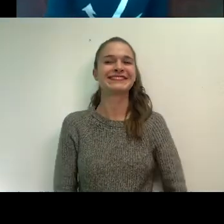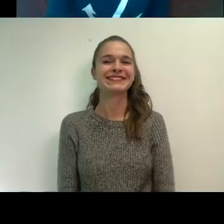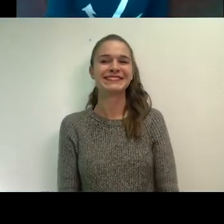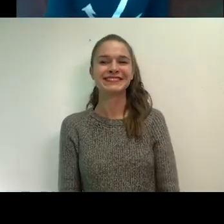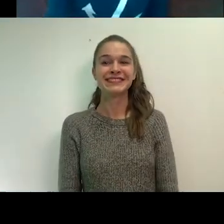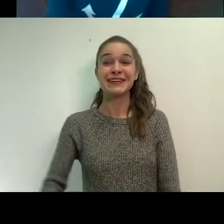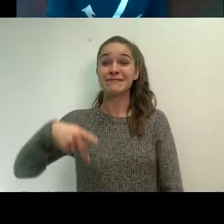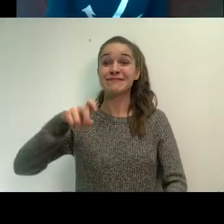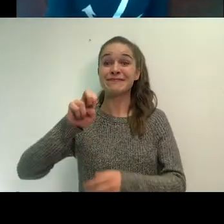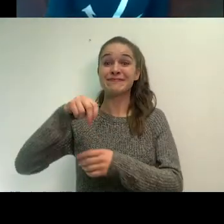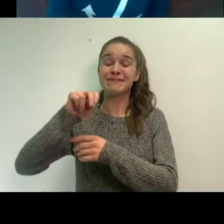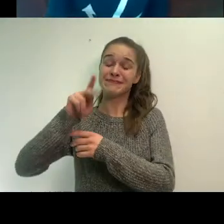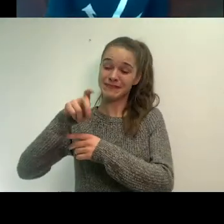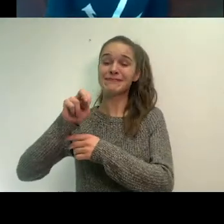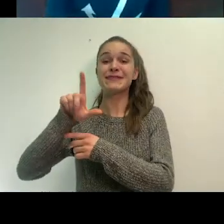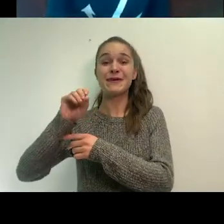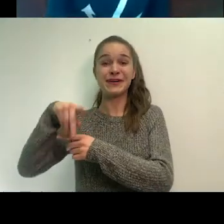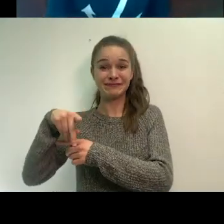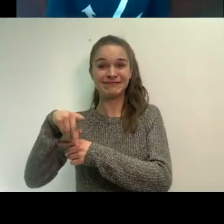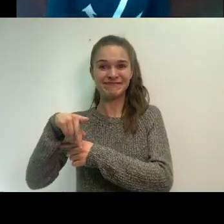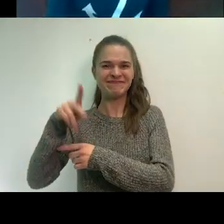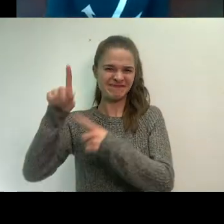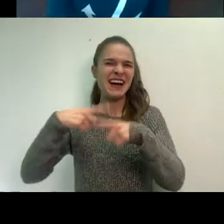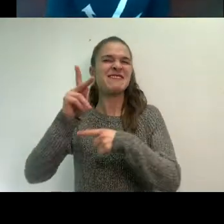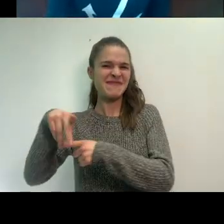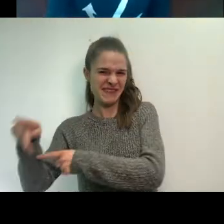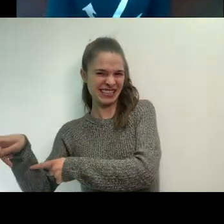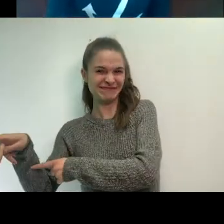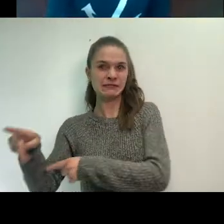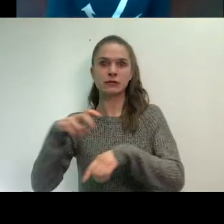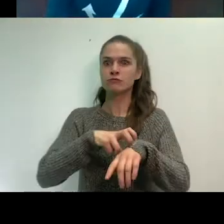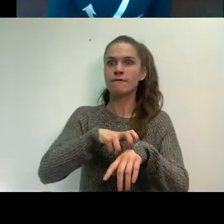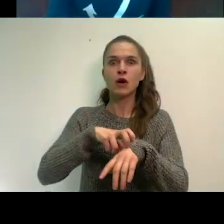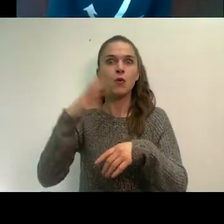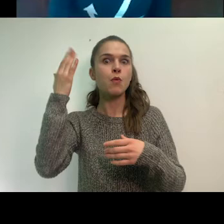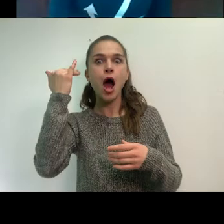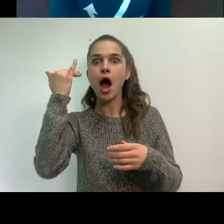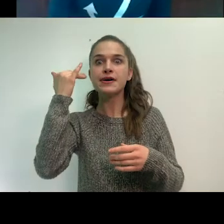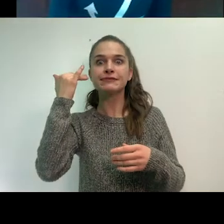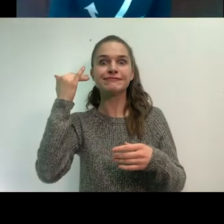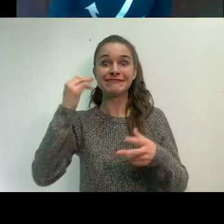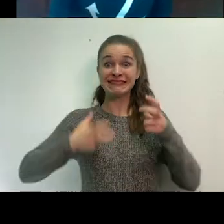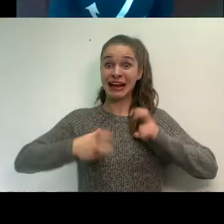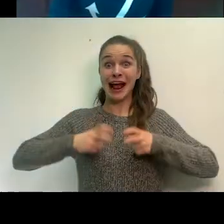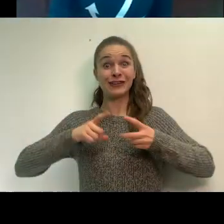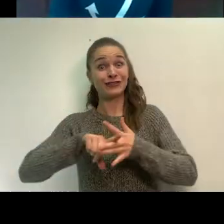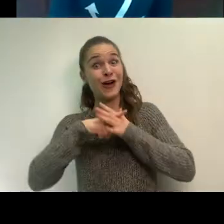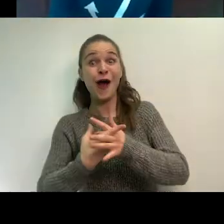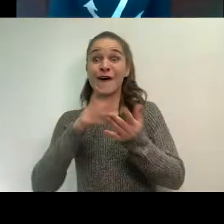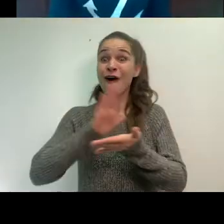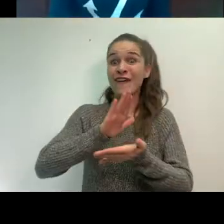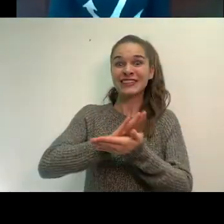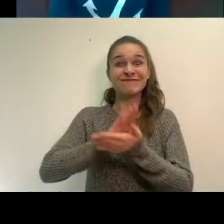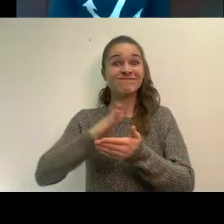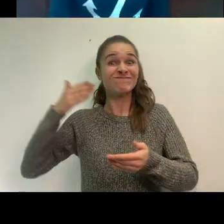Penelope Rex was nervous. It's not every day that a little T-Rex starts school.